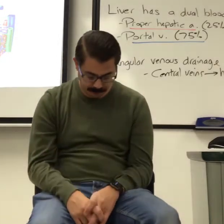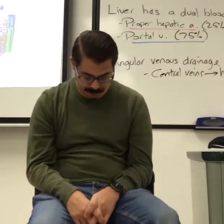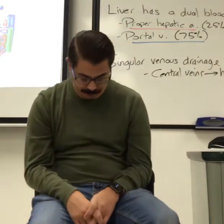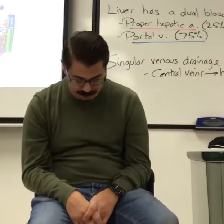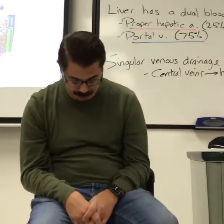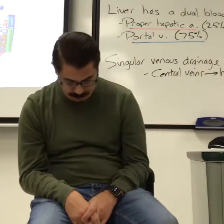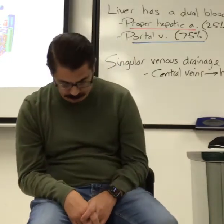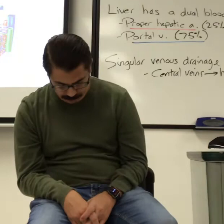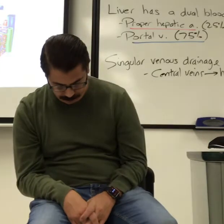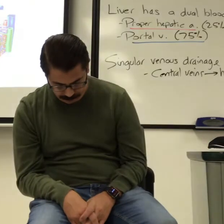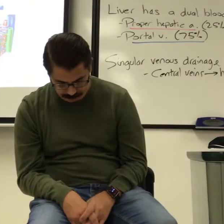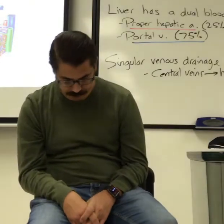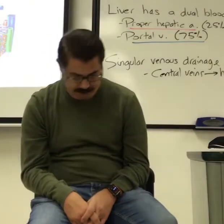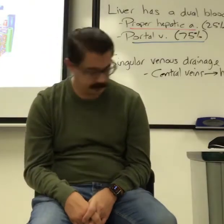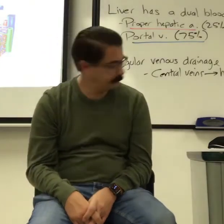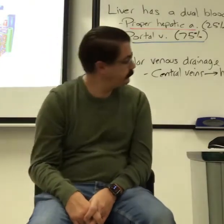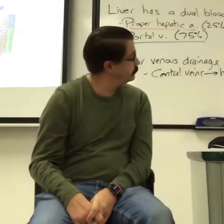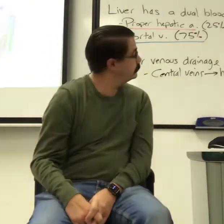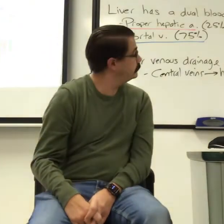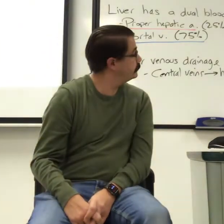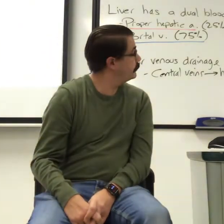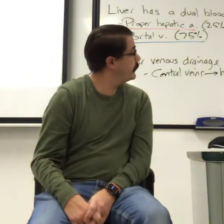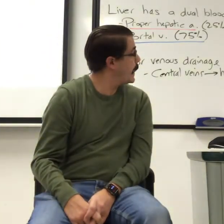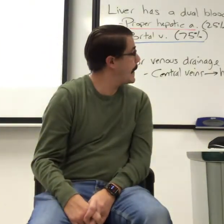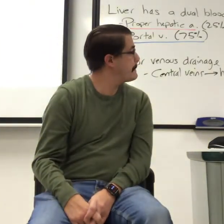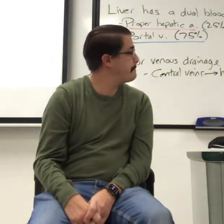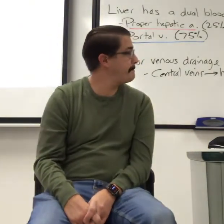all these things draining.